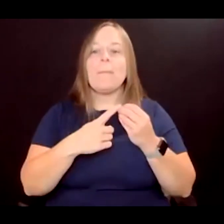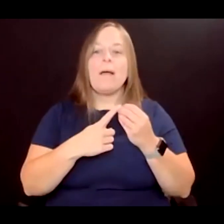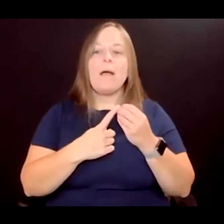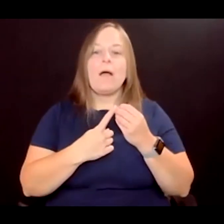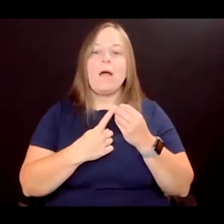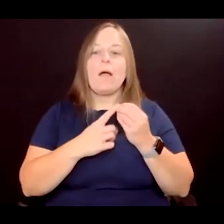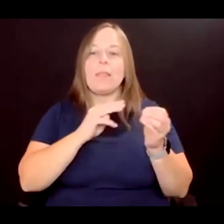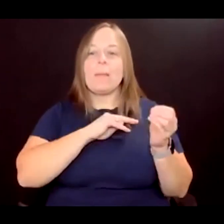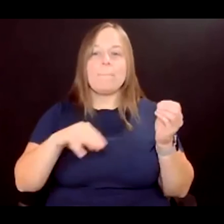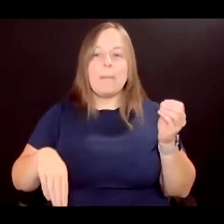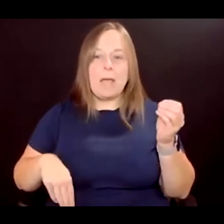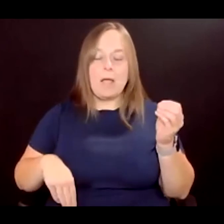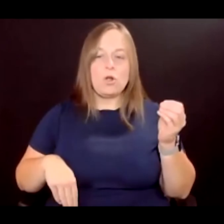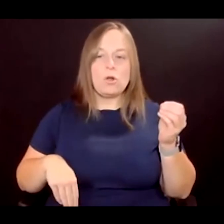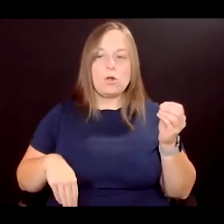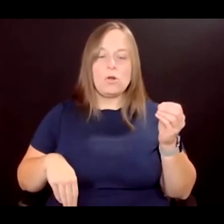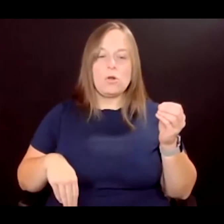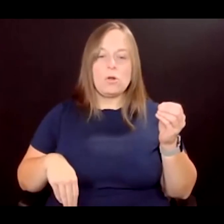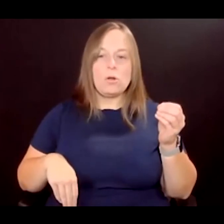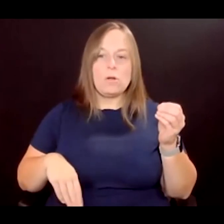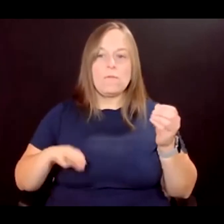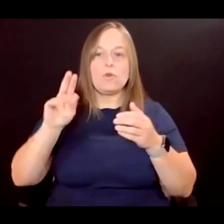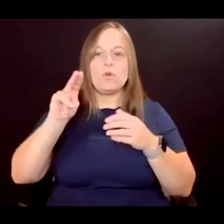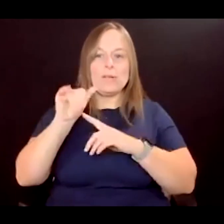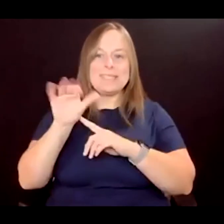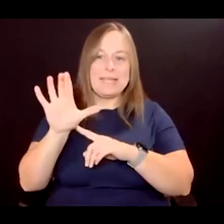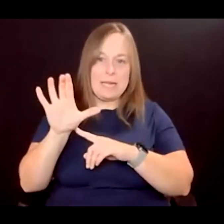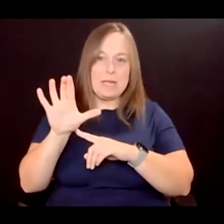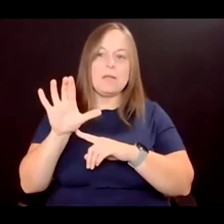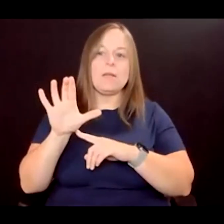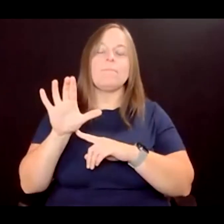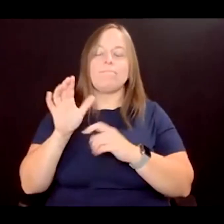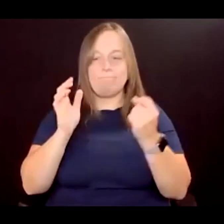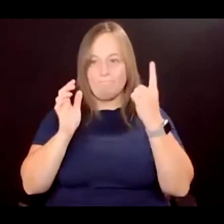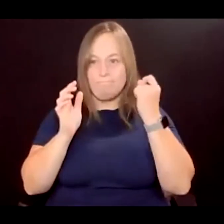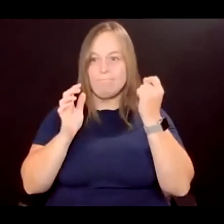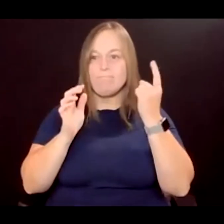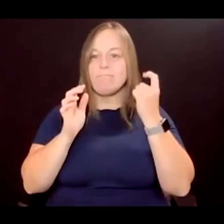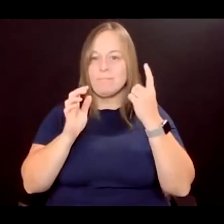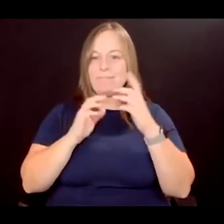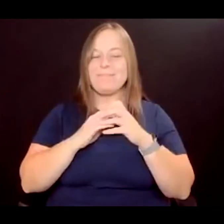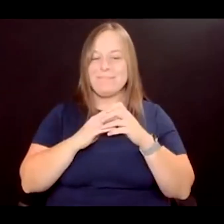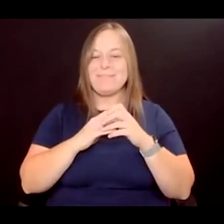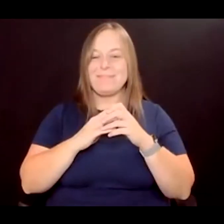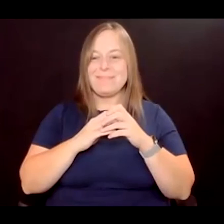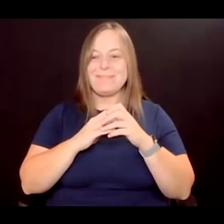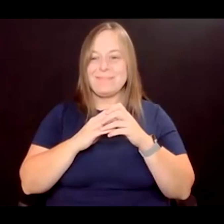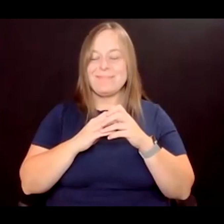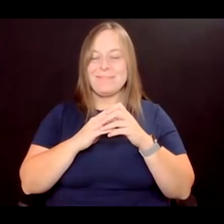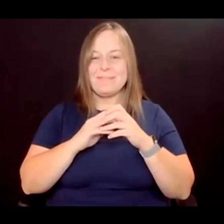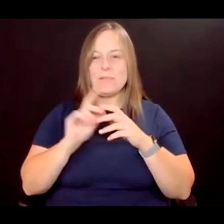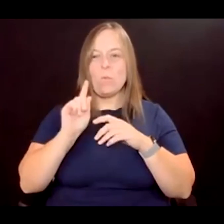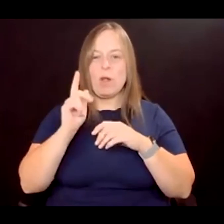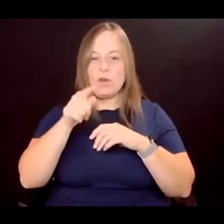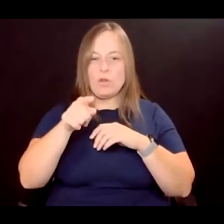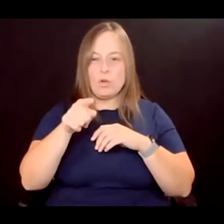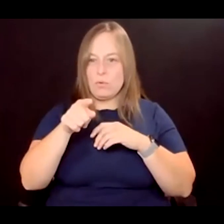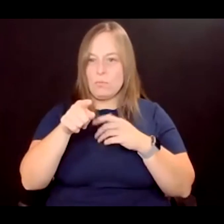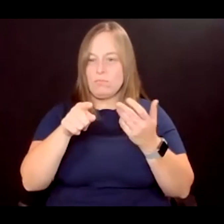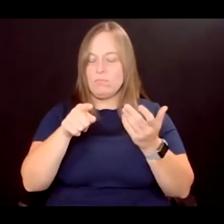So when there's a massive amount of snow, it is a massive job. I personally don't agree with the language